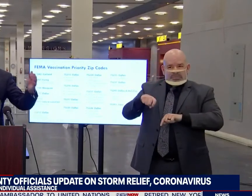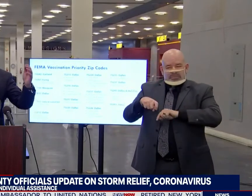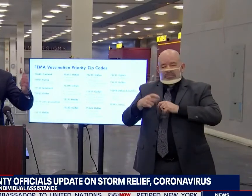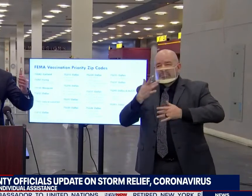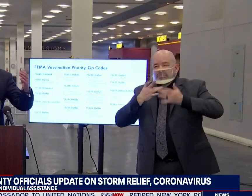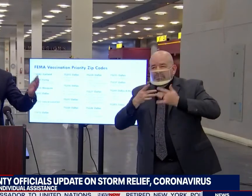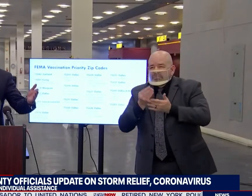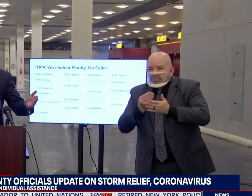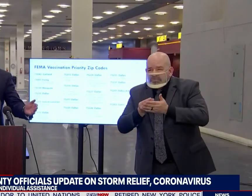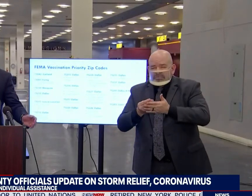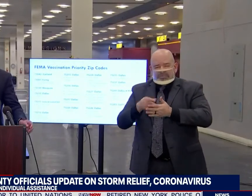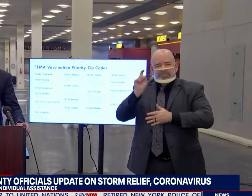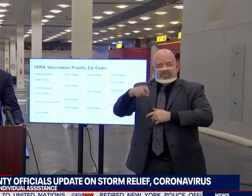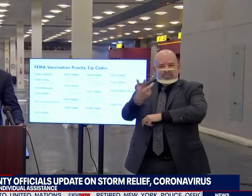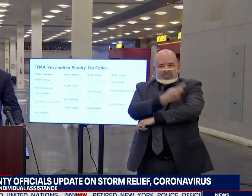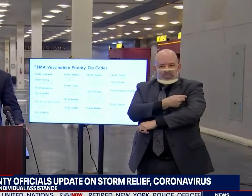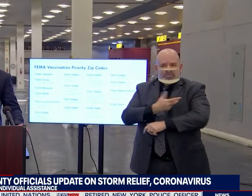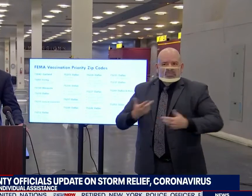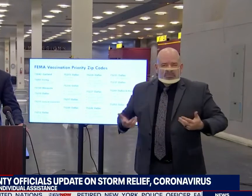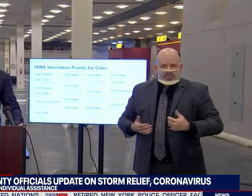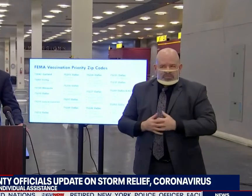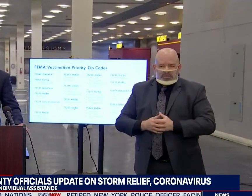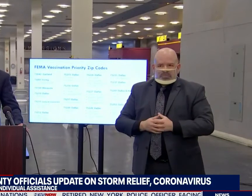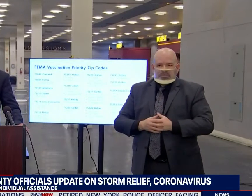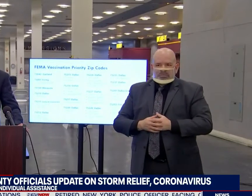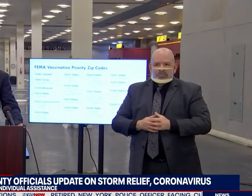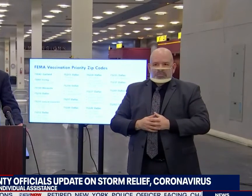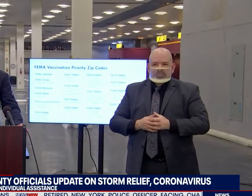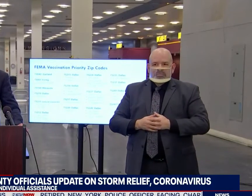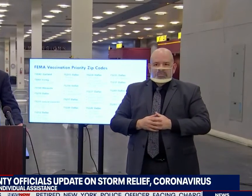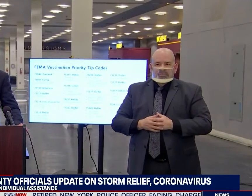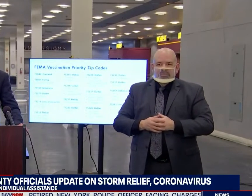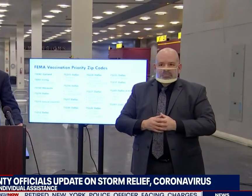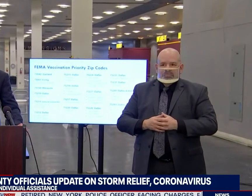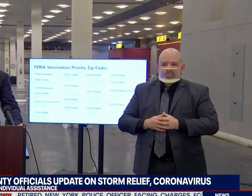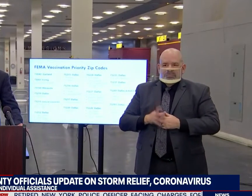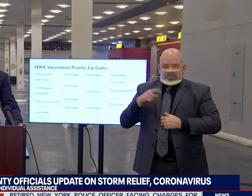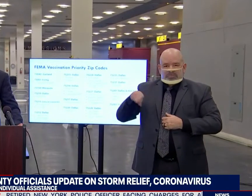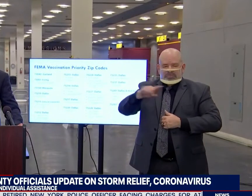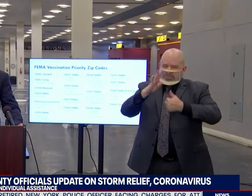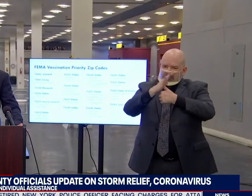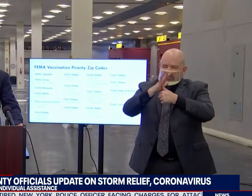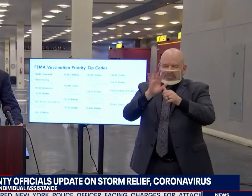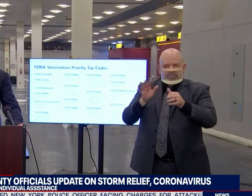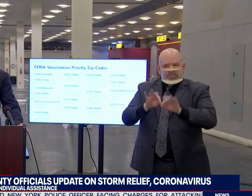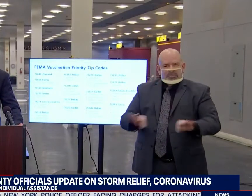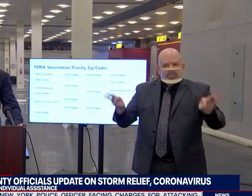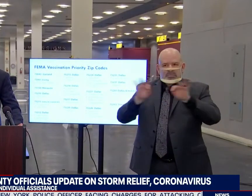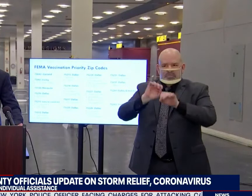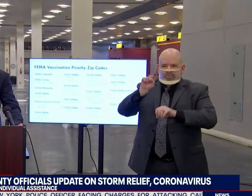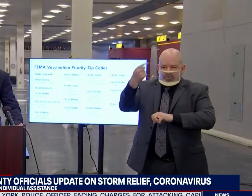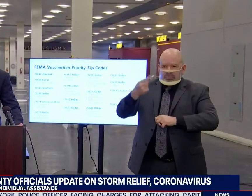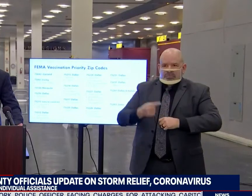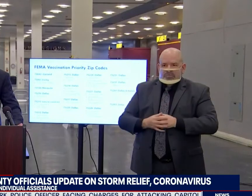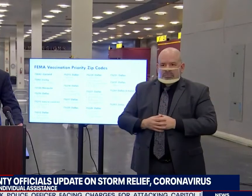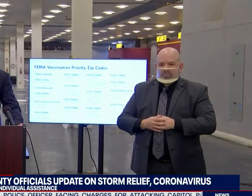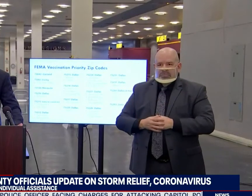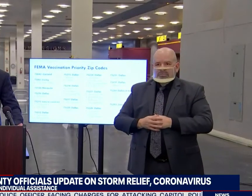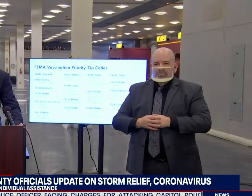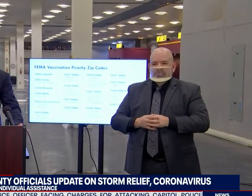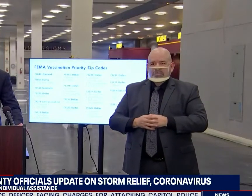100% of the federal poverty level. Um, and offer shots uh to those uh with what what is left from from